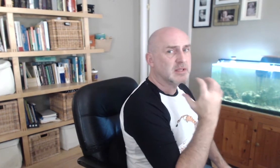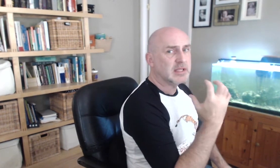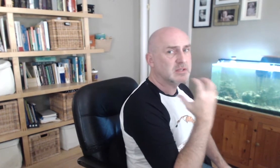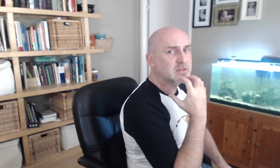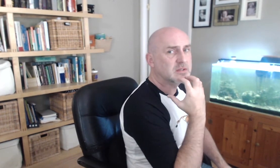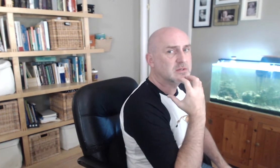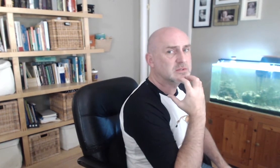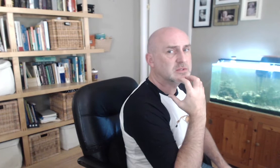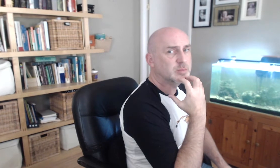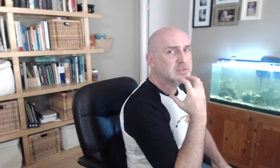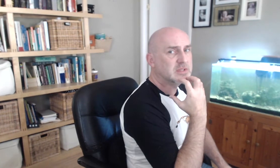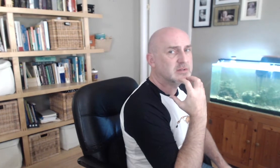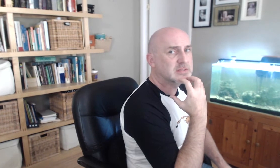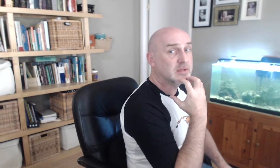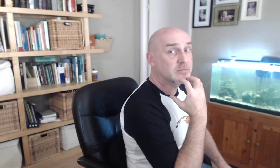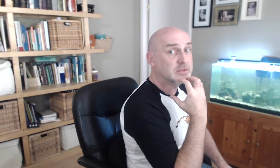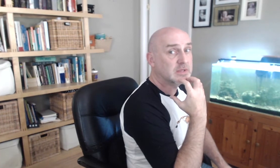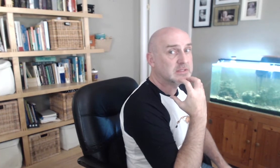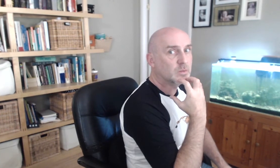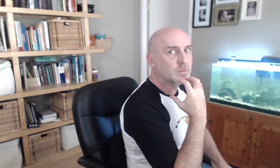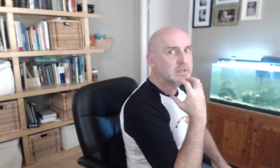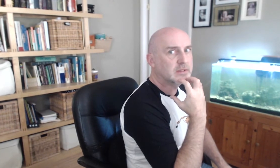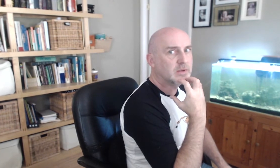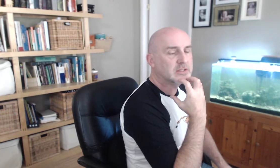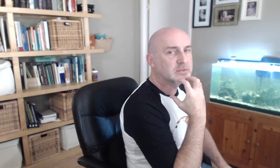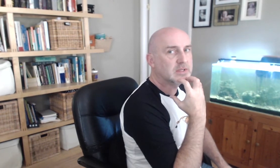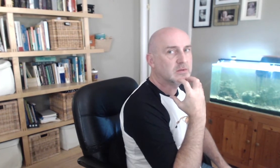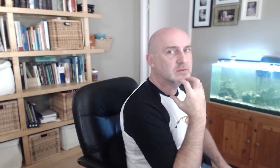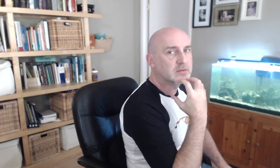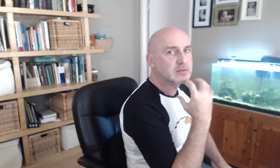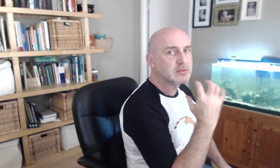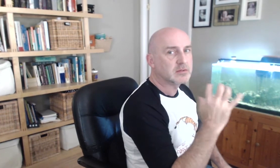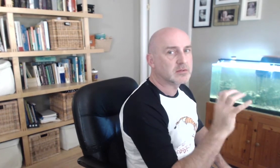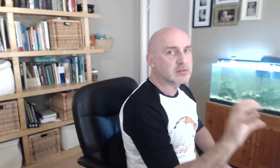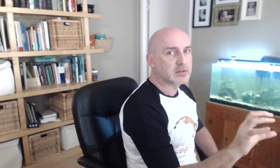it goes super slow this time so you guys can really watch. Here we go.